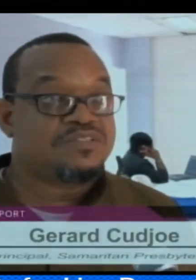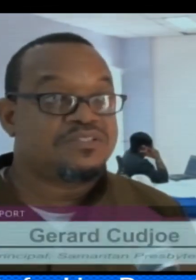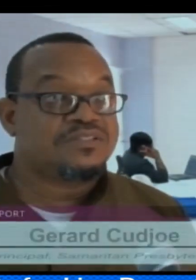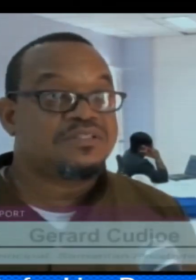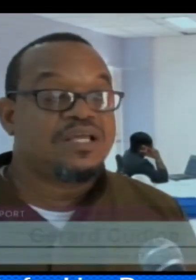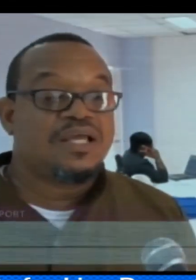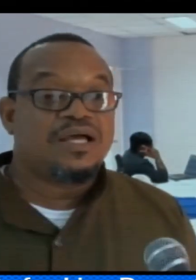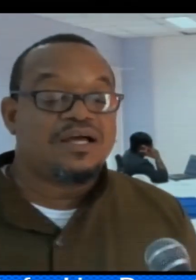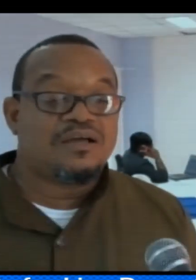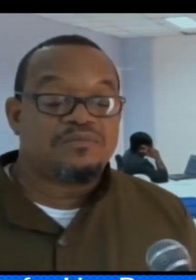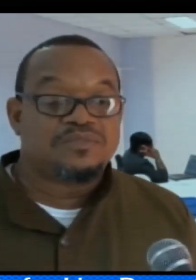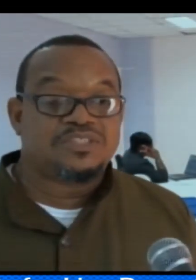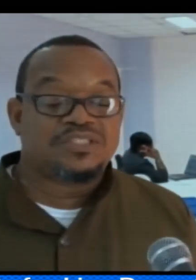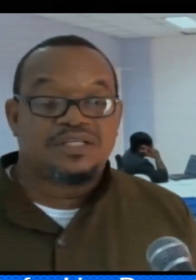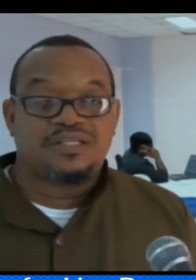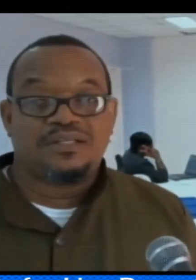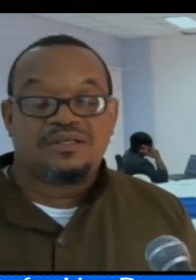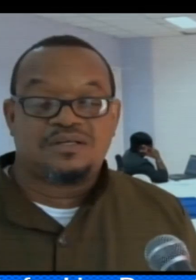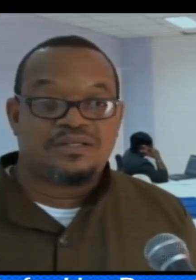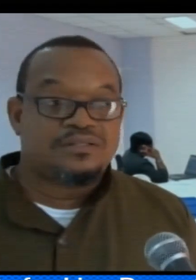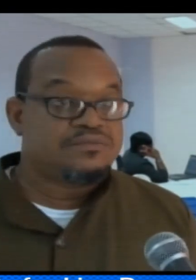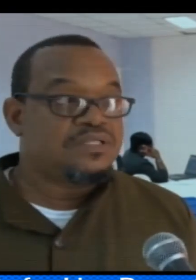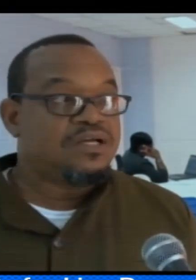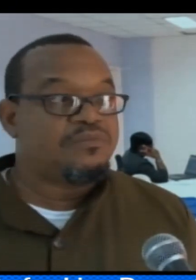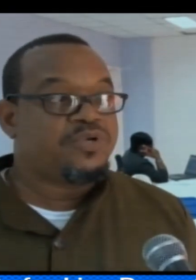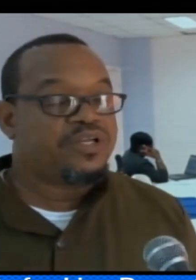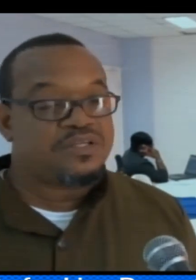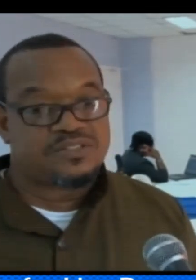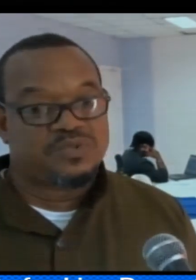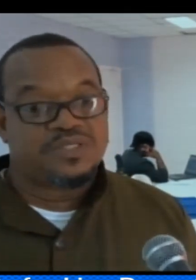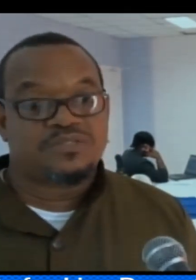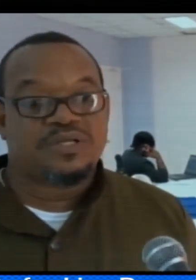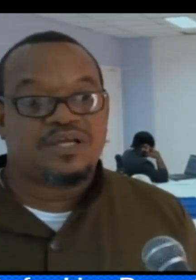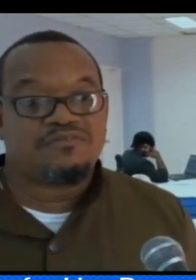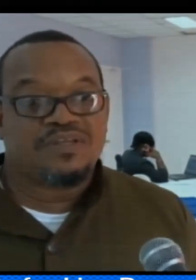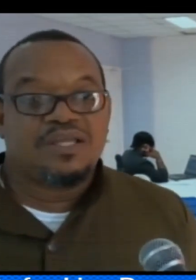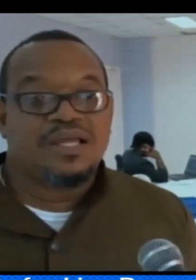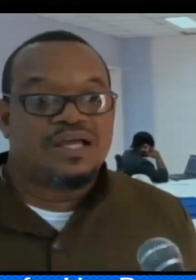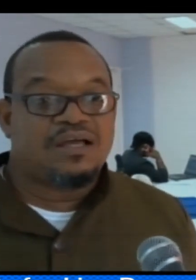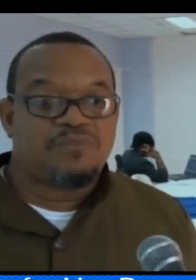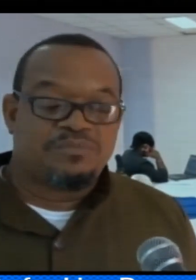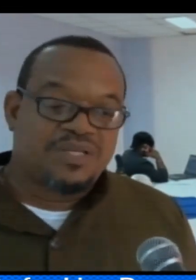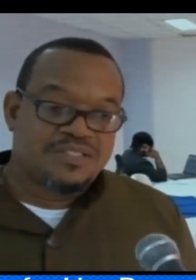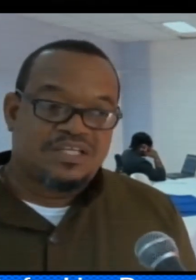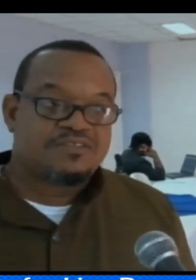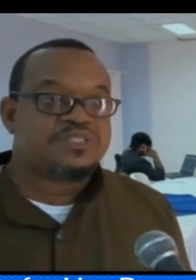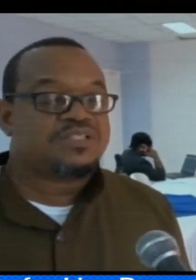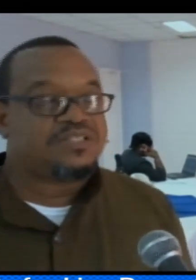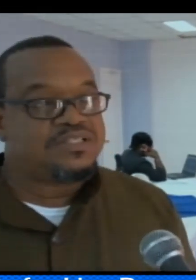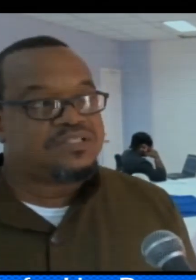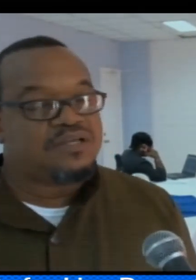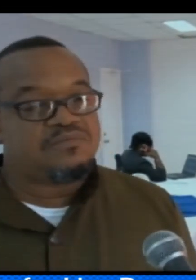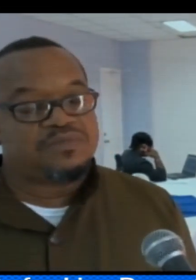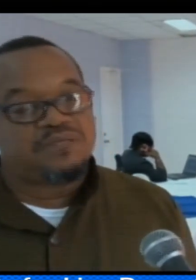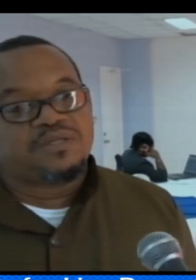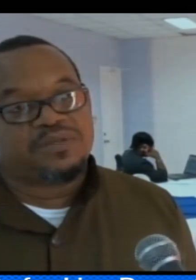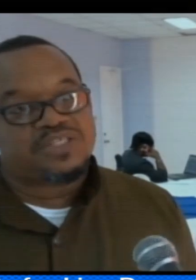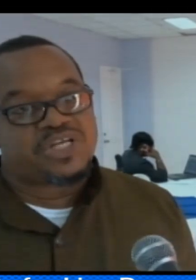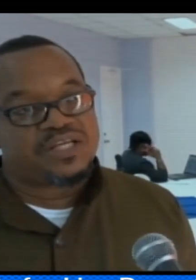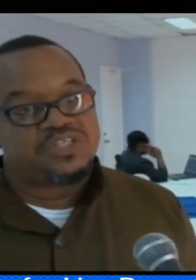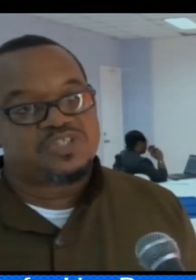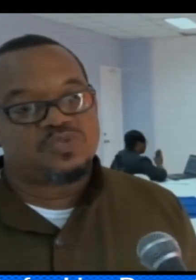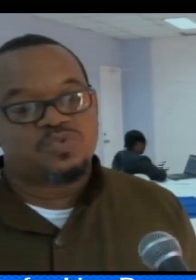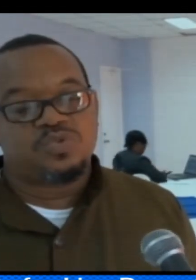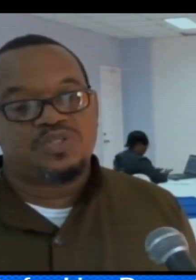educational services, just like the other regular students would have. But because they have special needs, there might